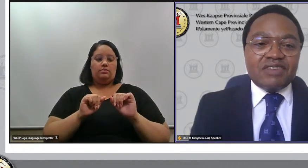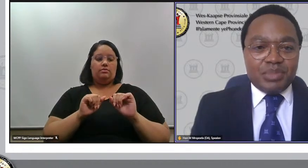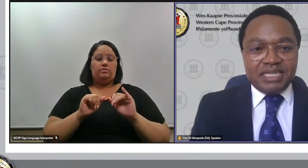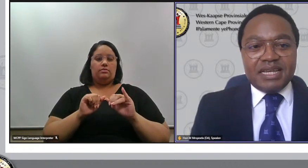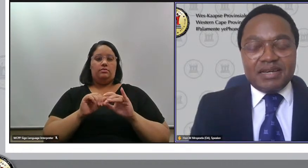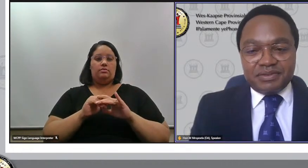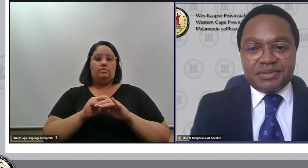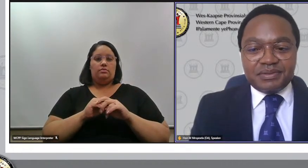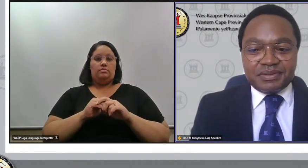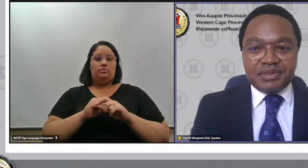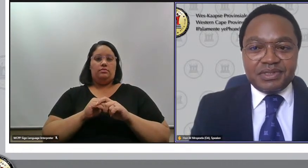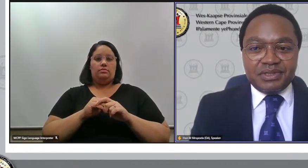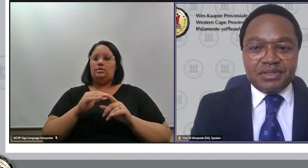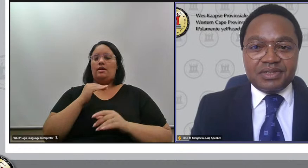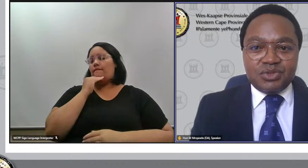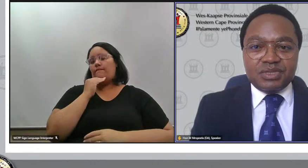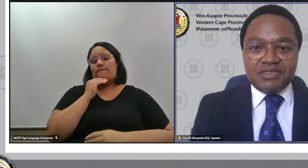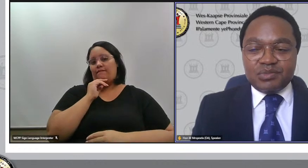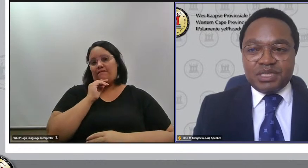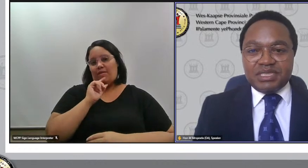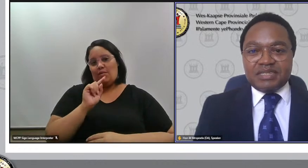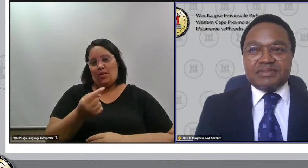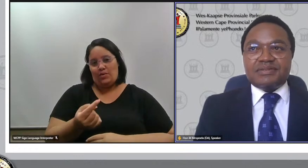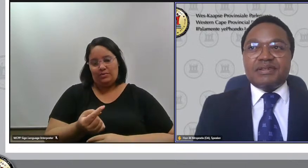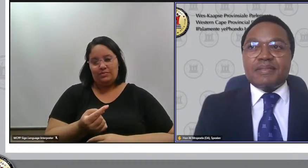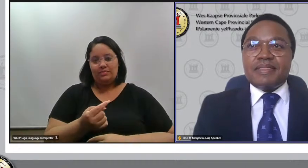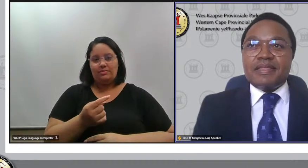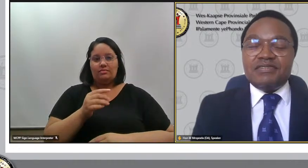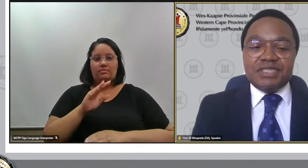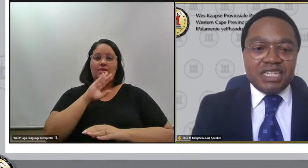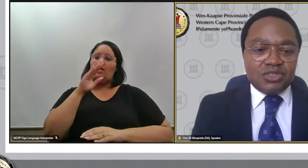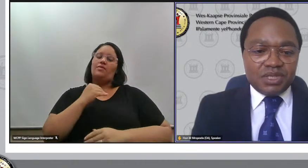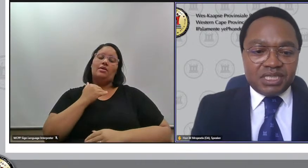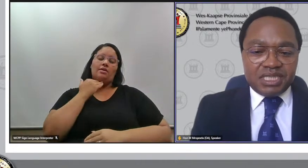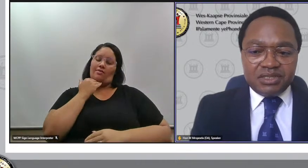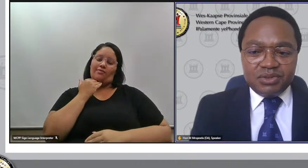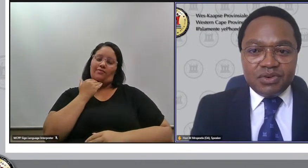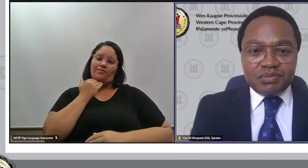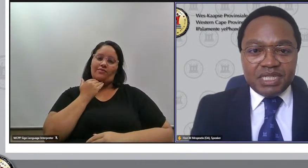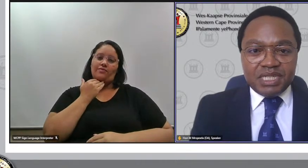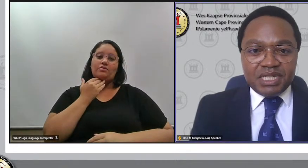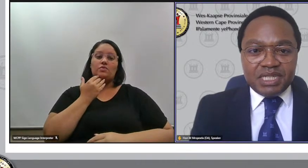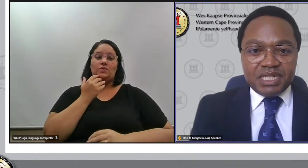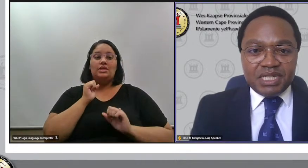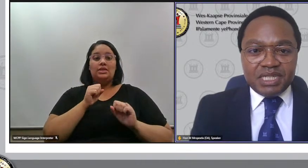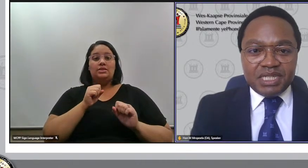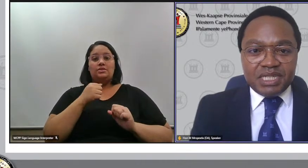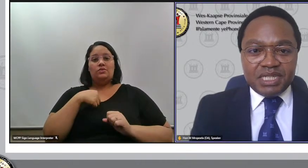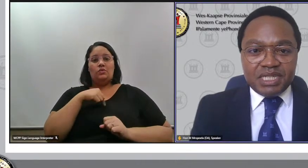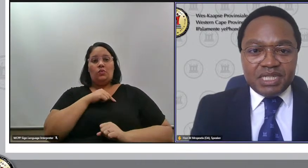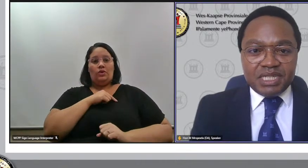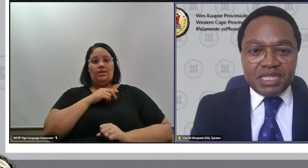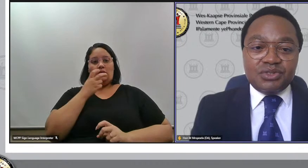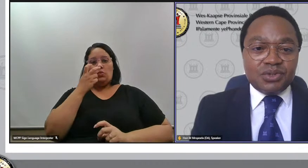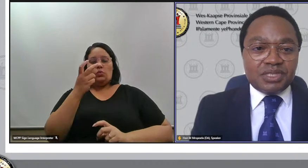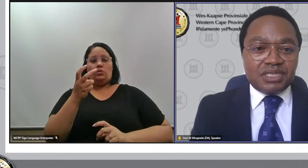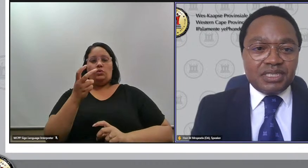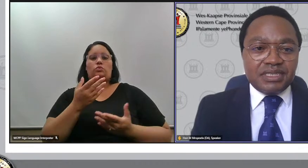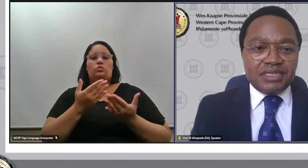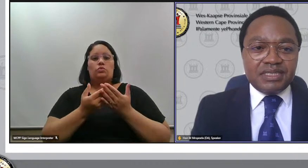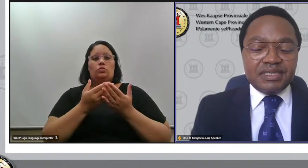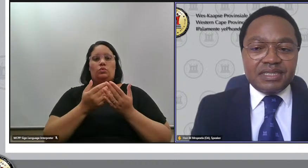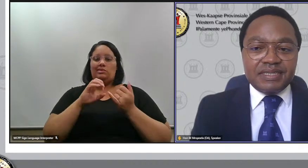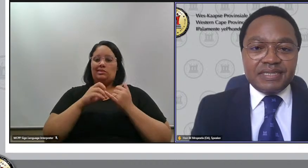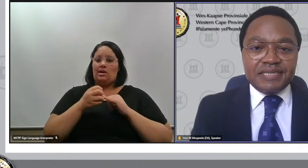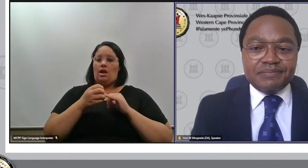it will never be enough. You know, it will never be enough, even as we seek to augment it, because one of the things that you won't